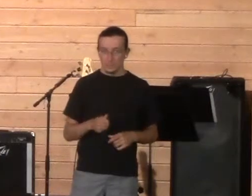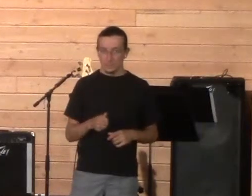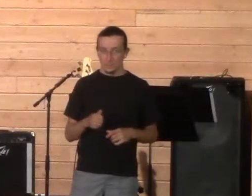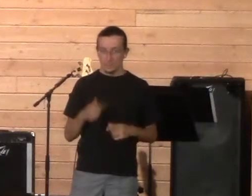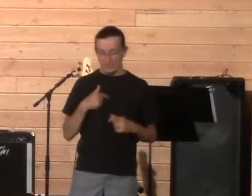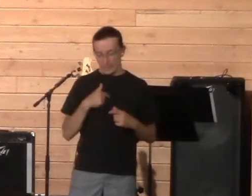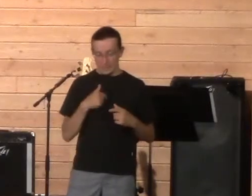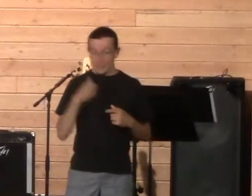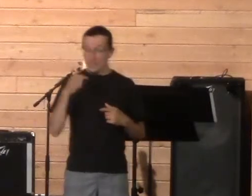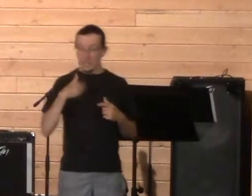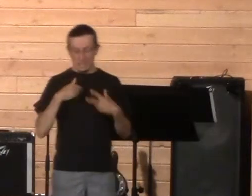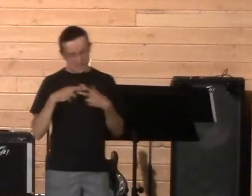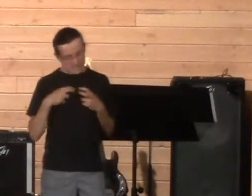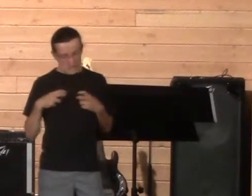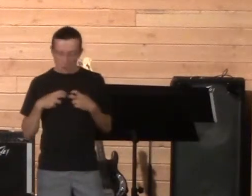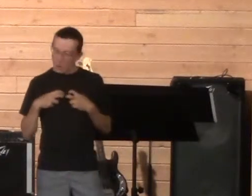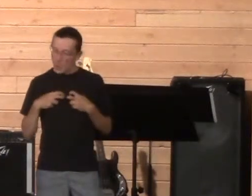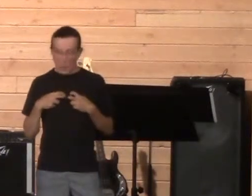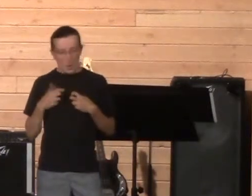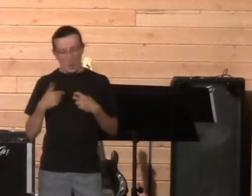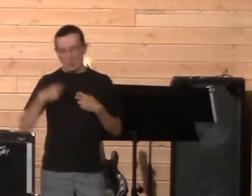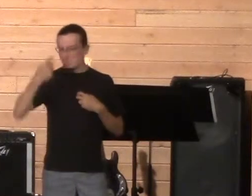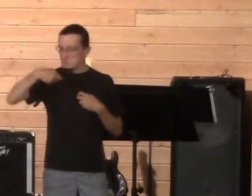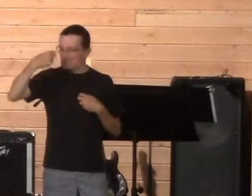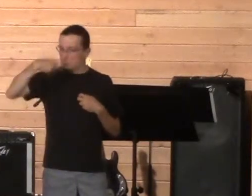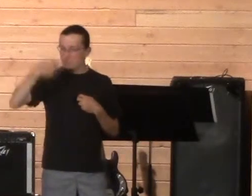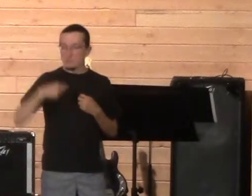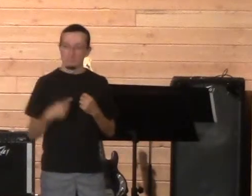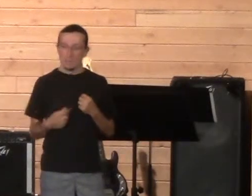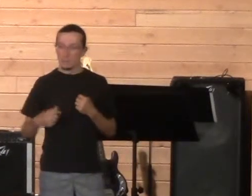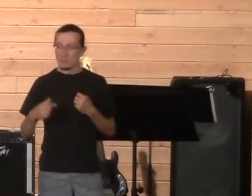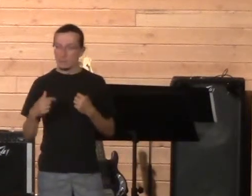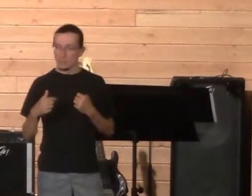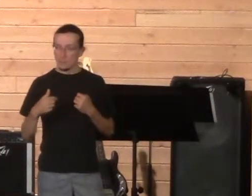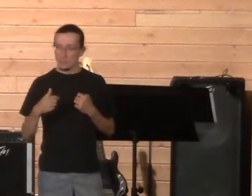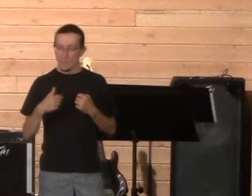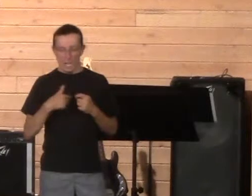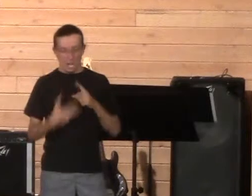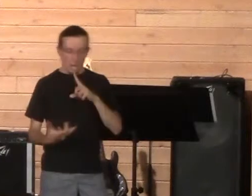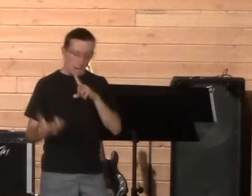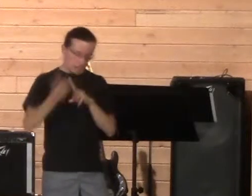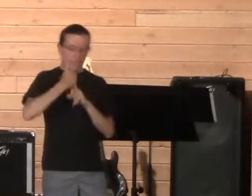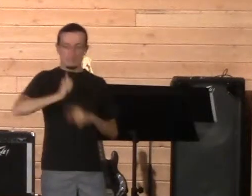give you a break, where you attack you.